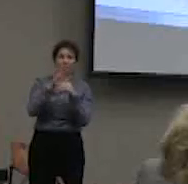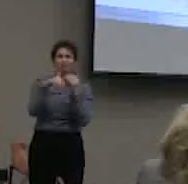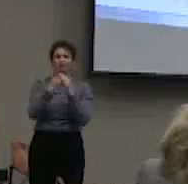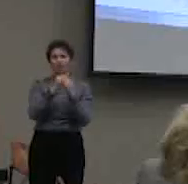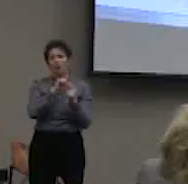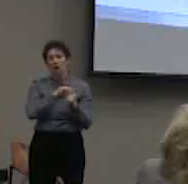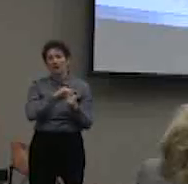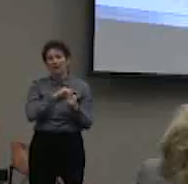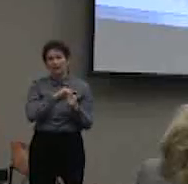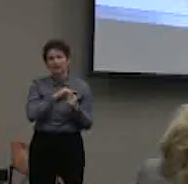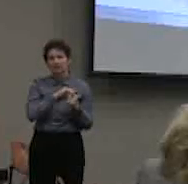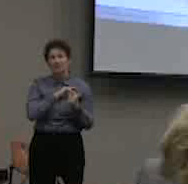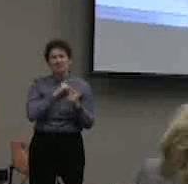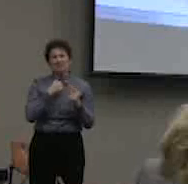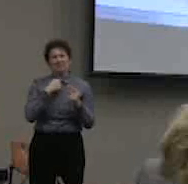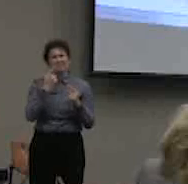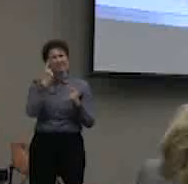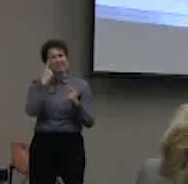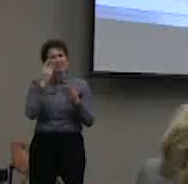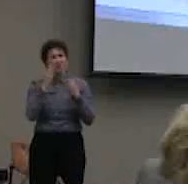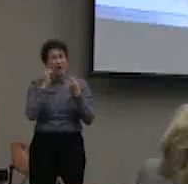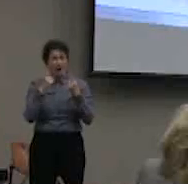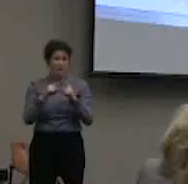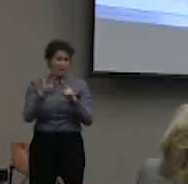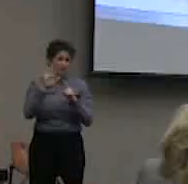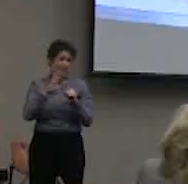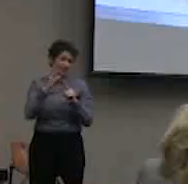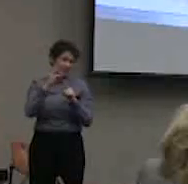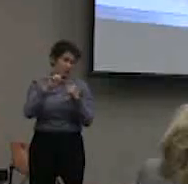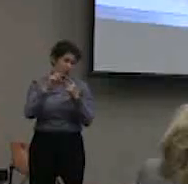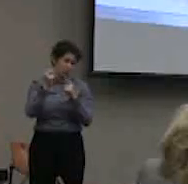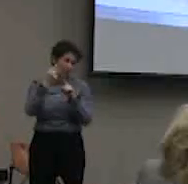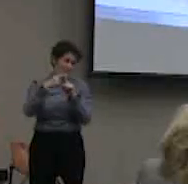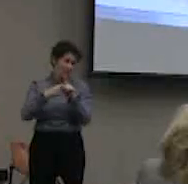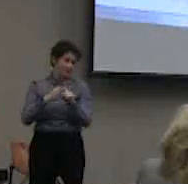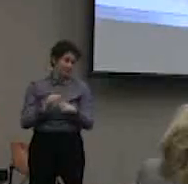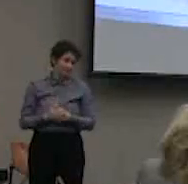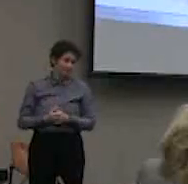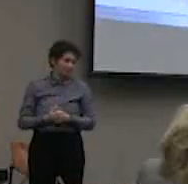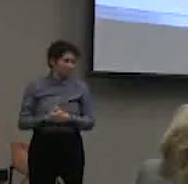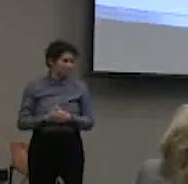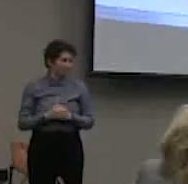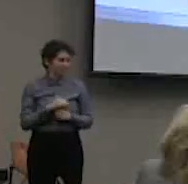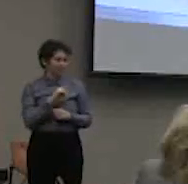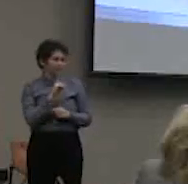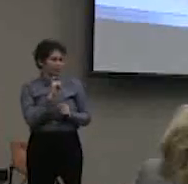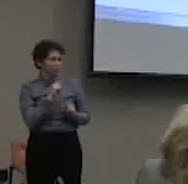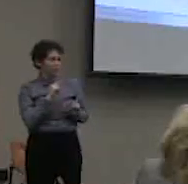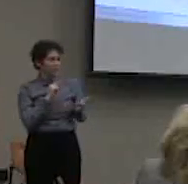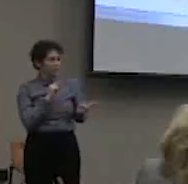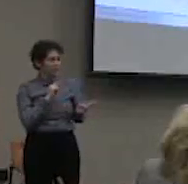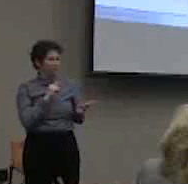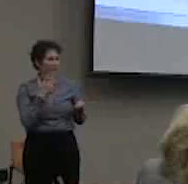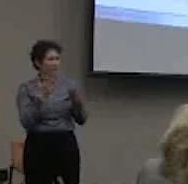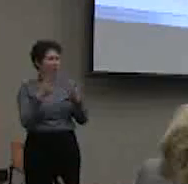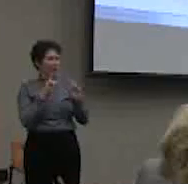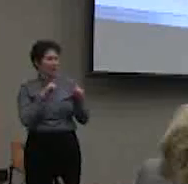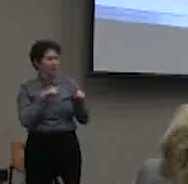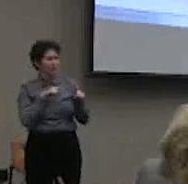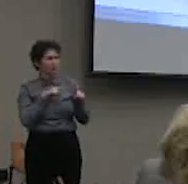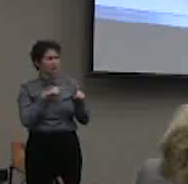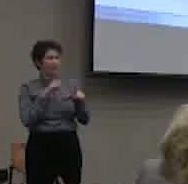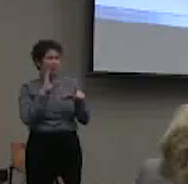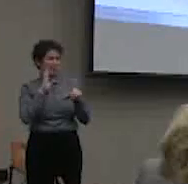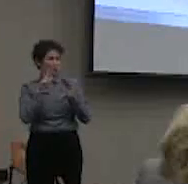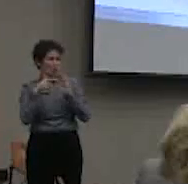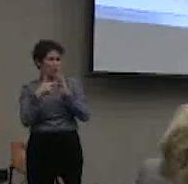And I imagine that will happen in the next 6 to 12 months. And I guess, you might have answered this question, would that be a role